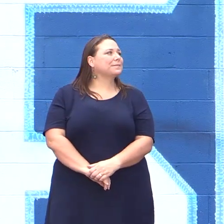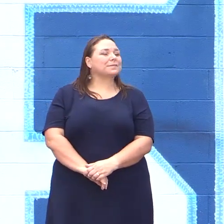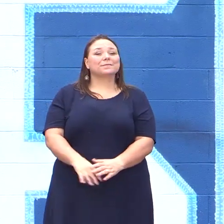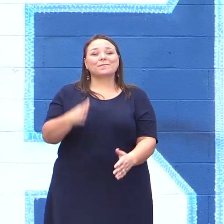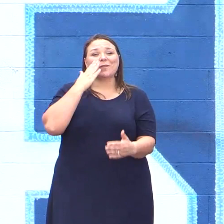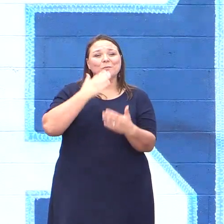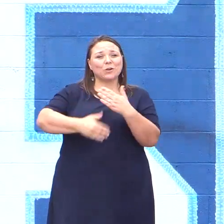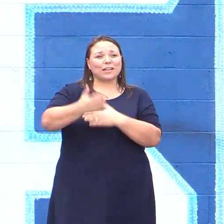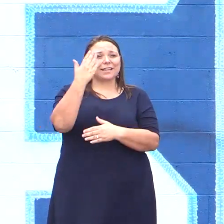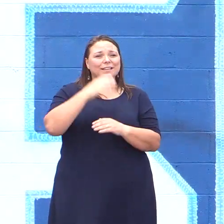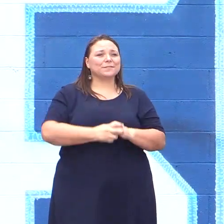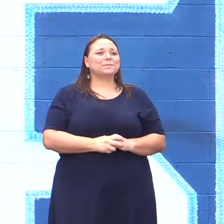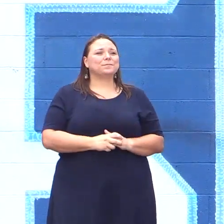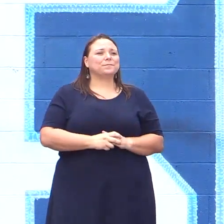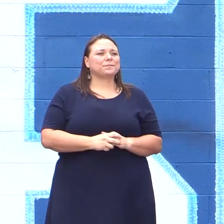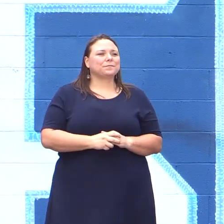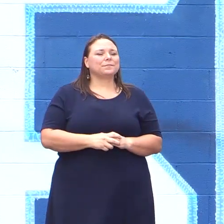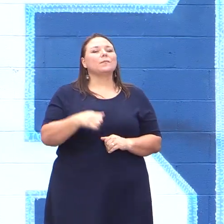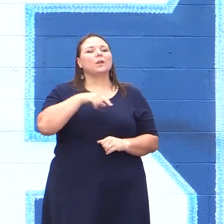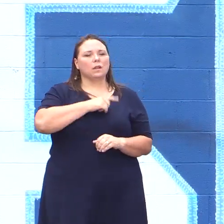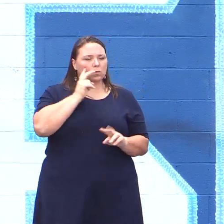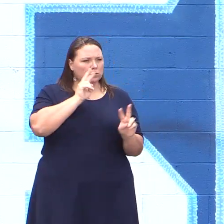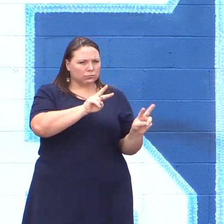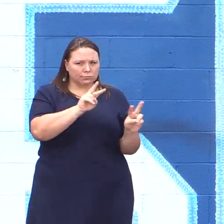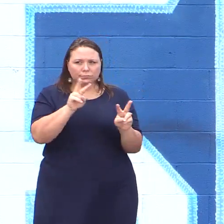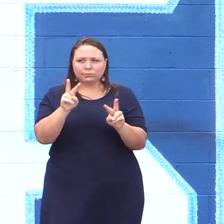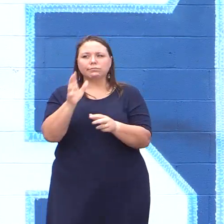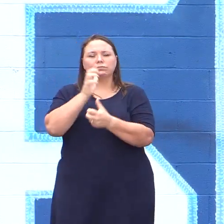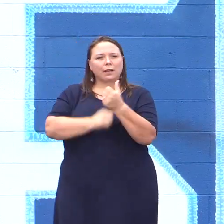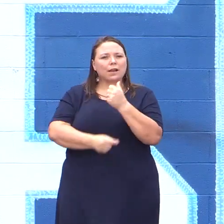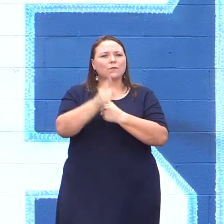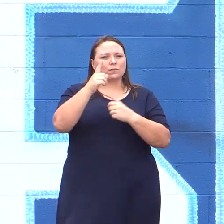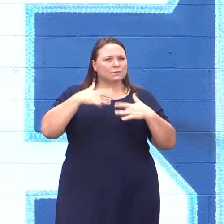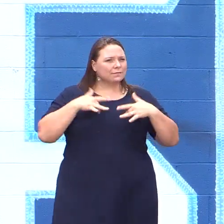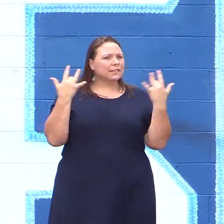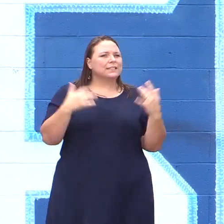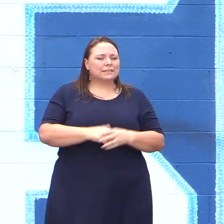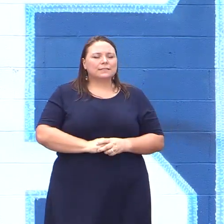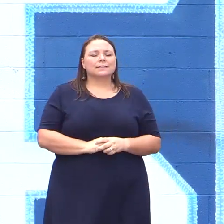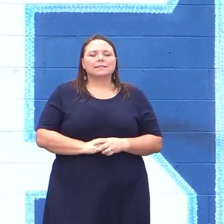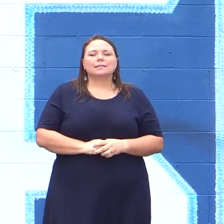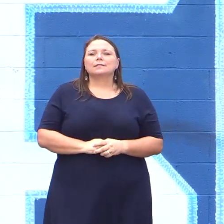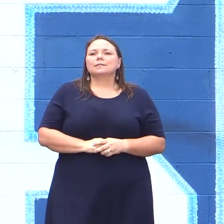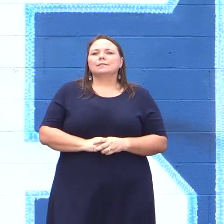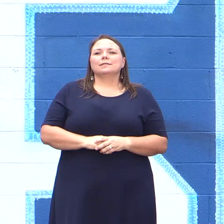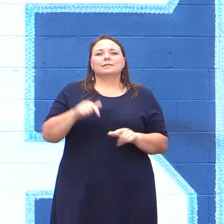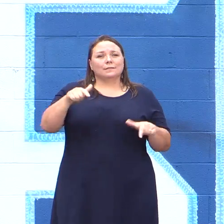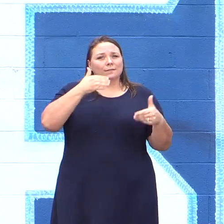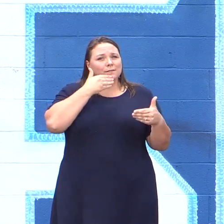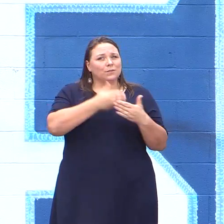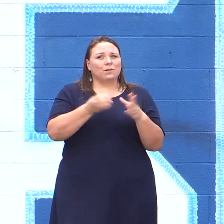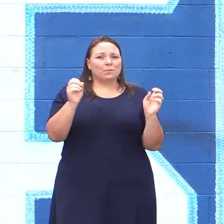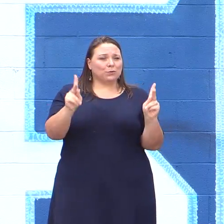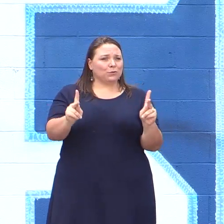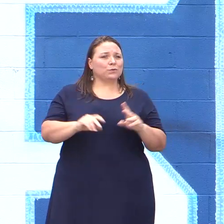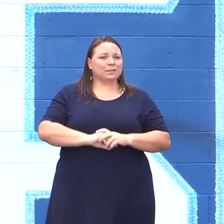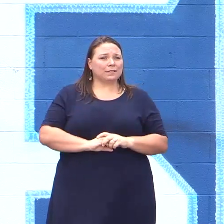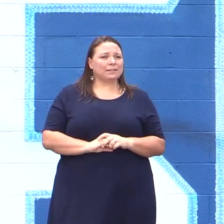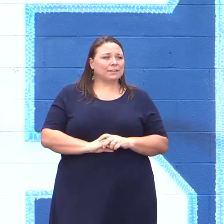Good morning. We're going to be monitoring every one of the events, and this is a good opportunity